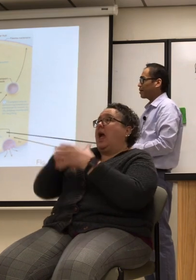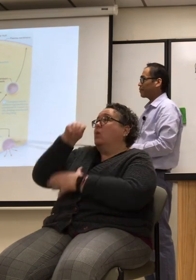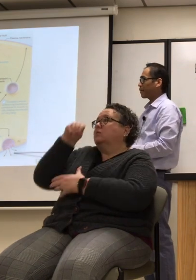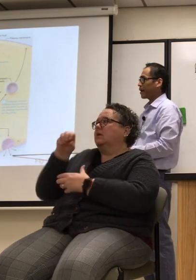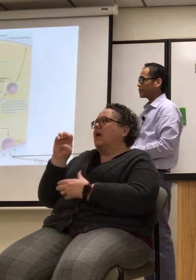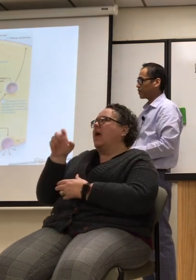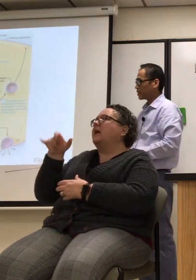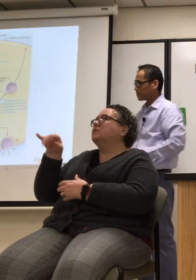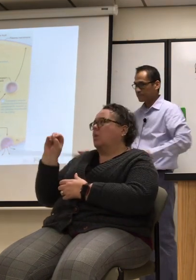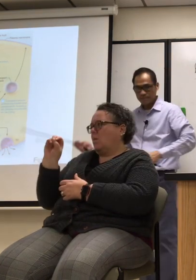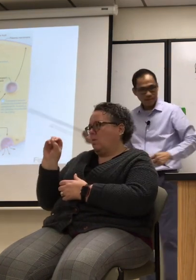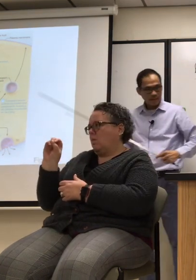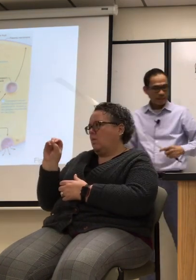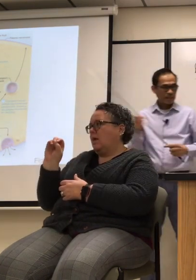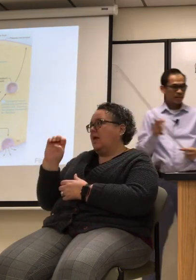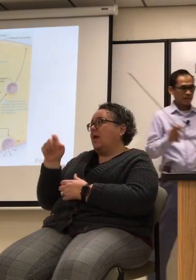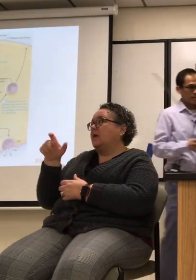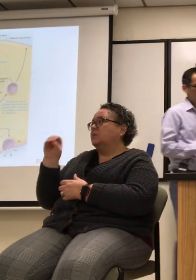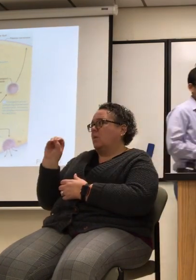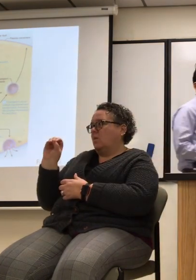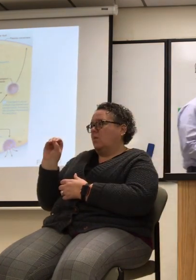The exome, right? So